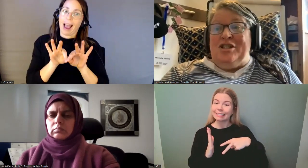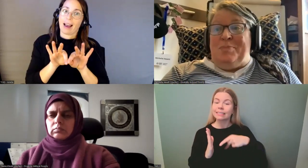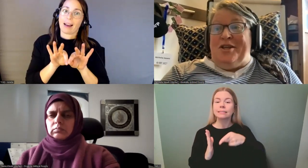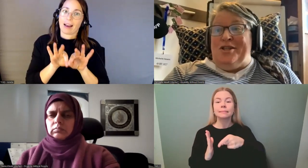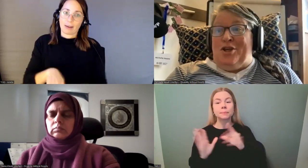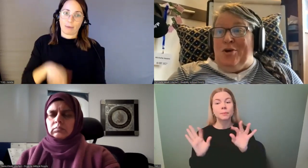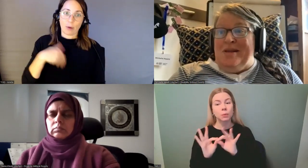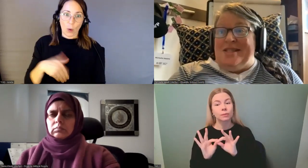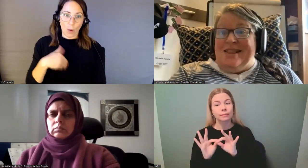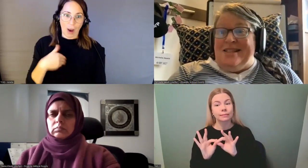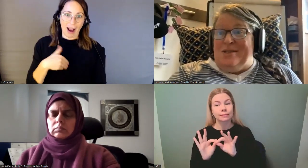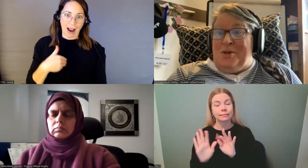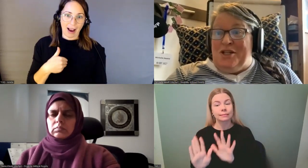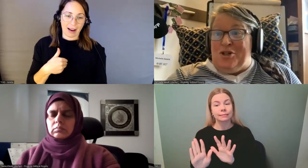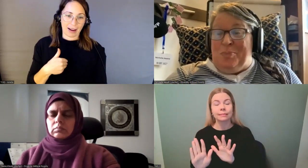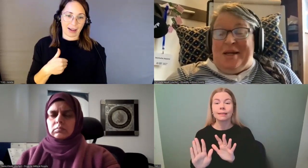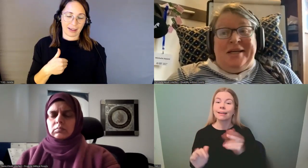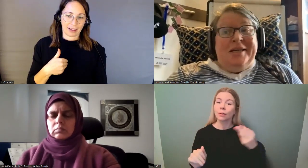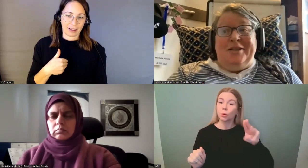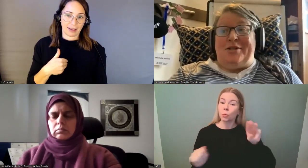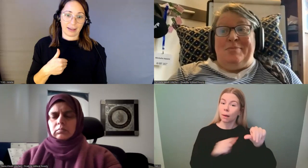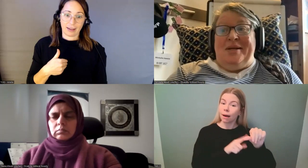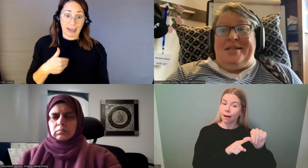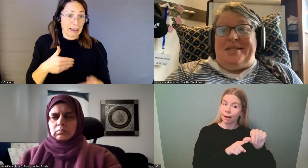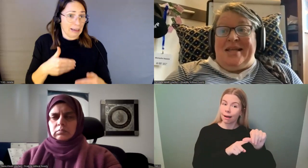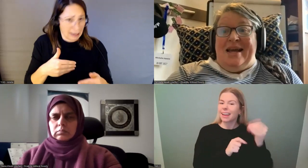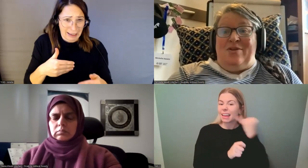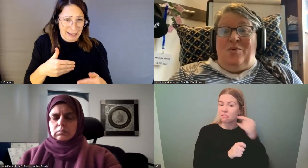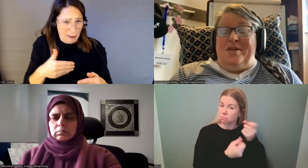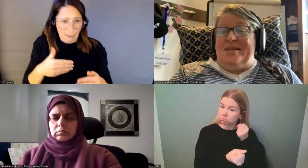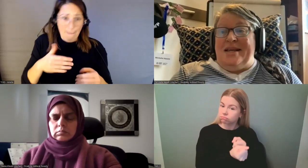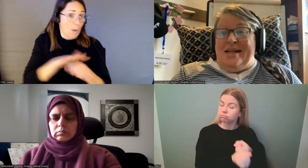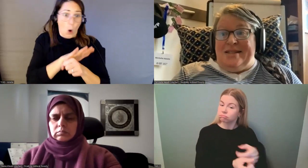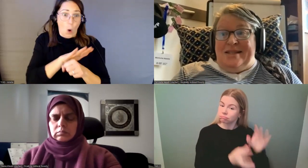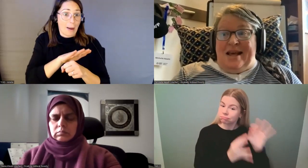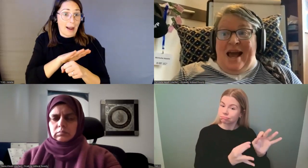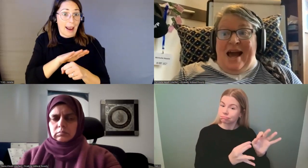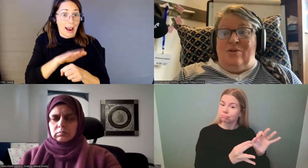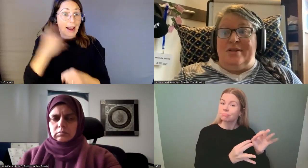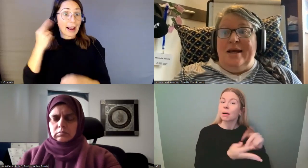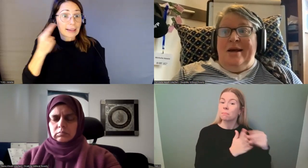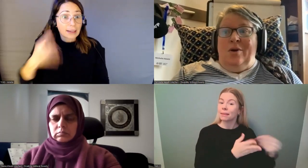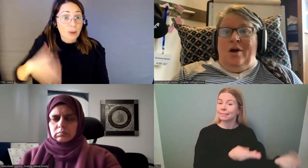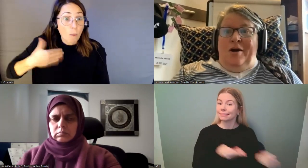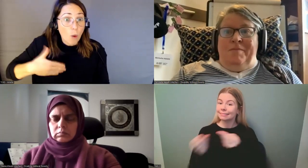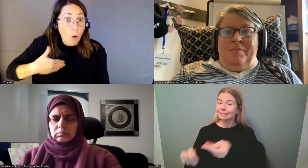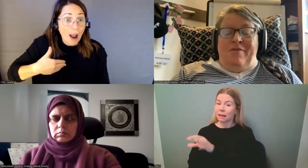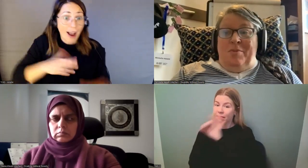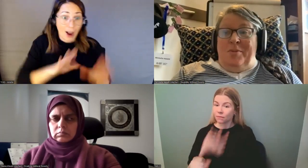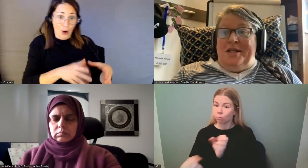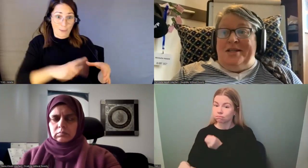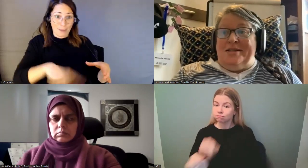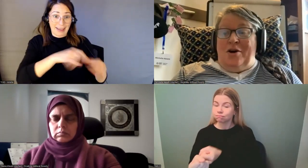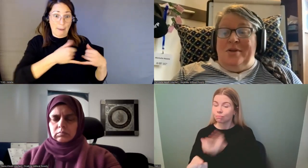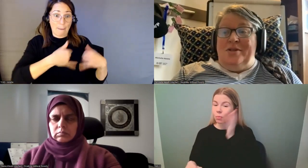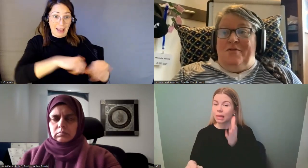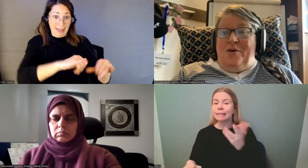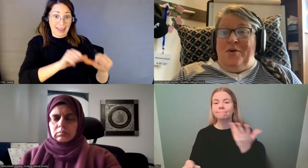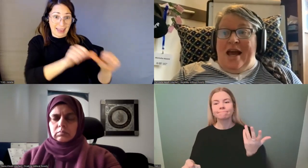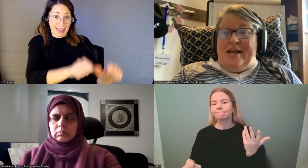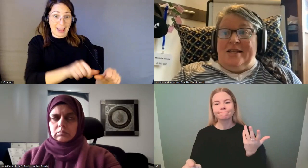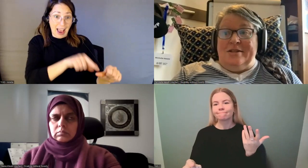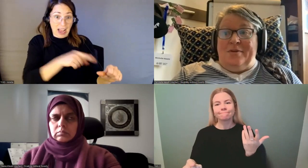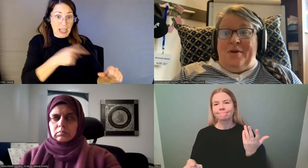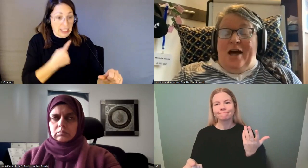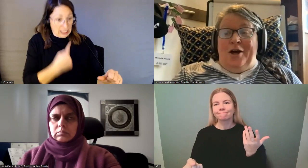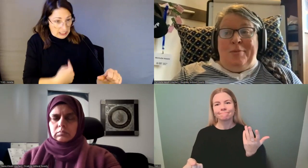deal. Just because Huma said this is what it should be doesn't mean to say that once it gets to the House, everybody is going to